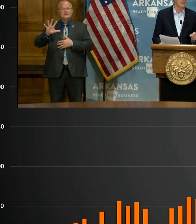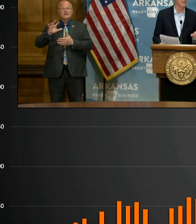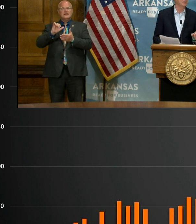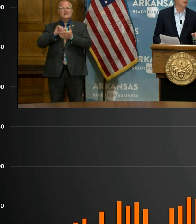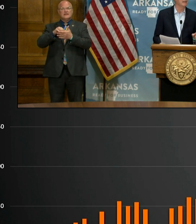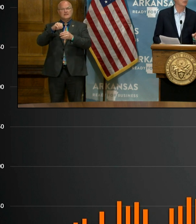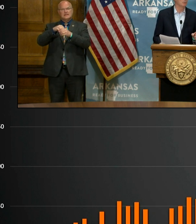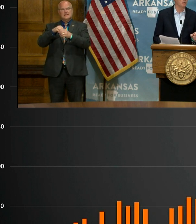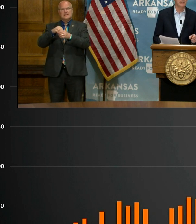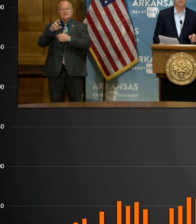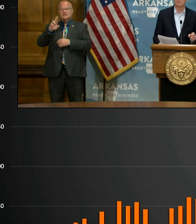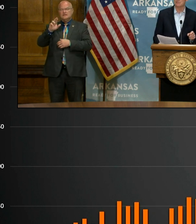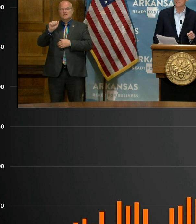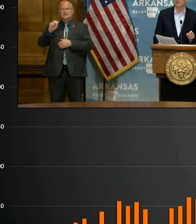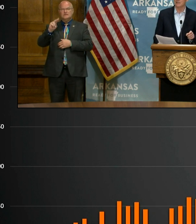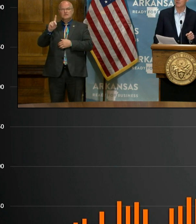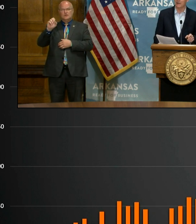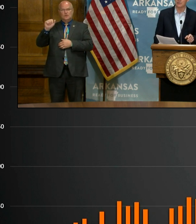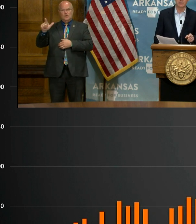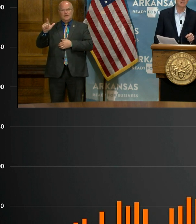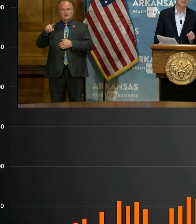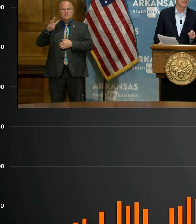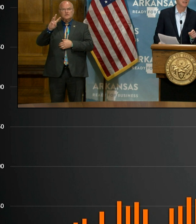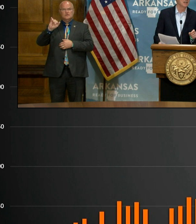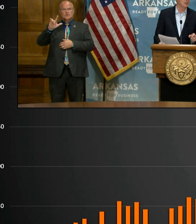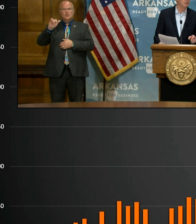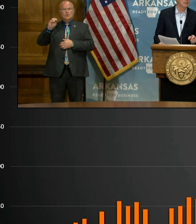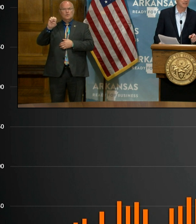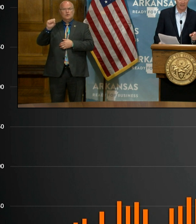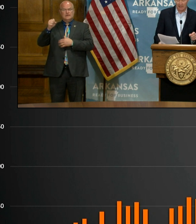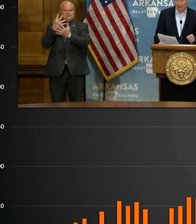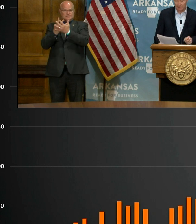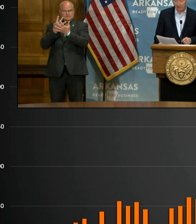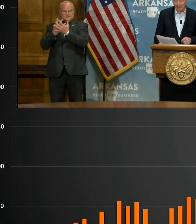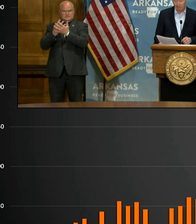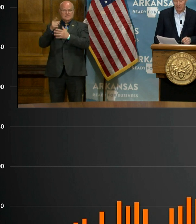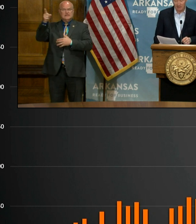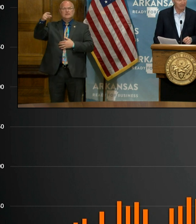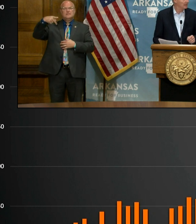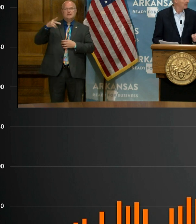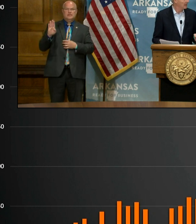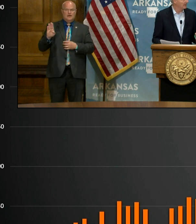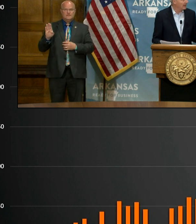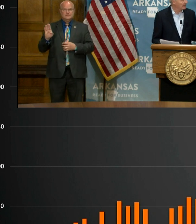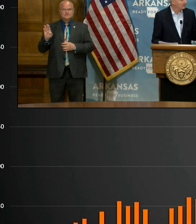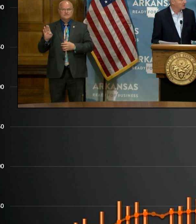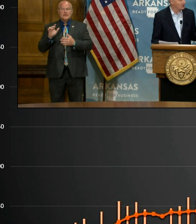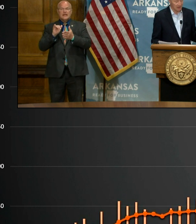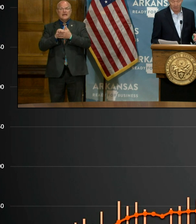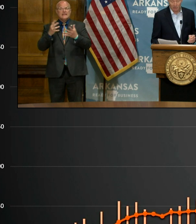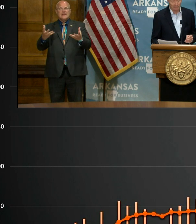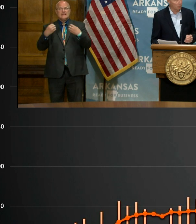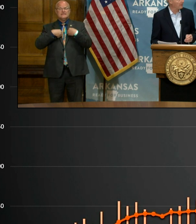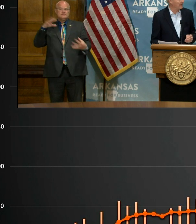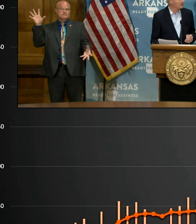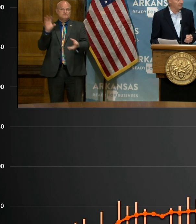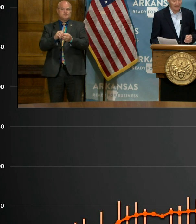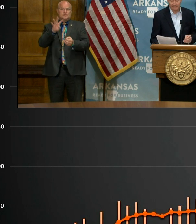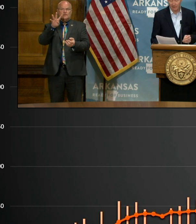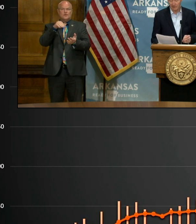are in the Randall Williams Correctional Unit in Pine Bluff. And that gives us a